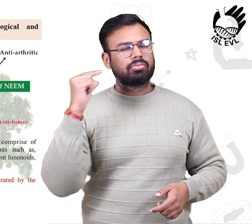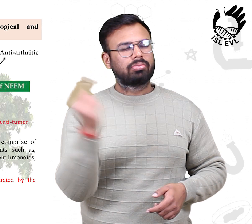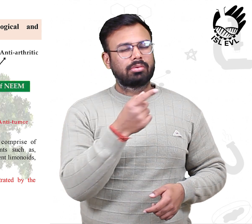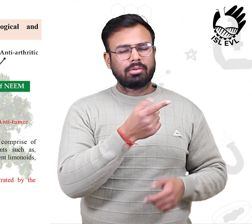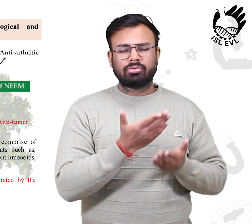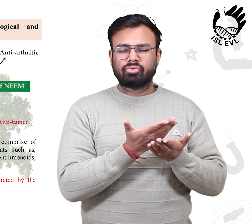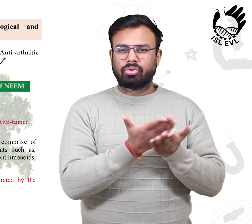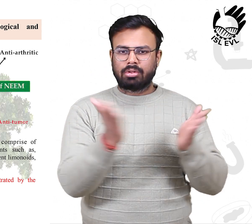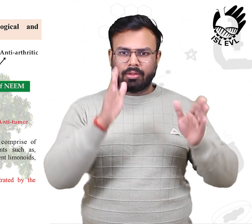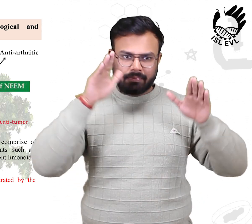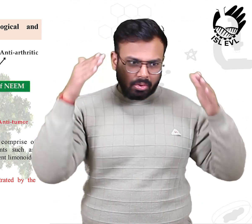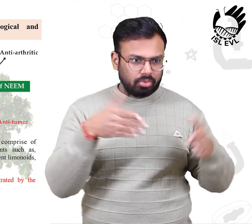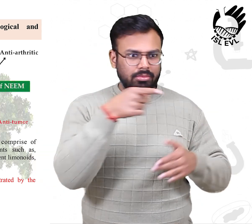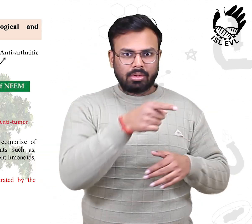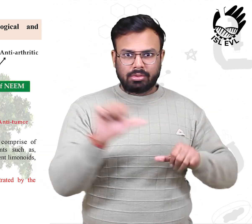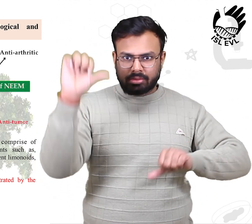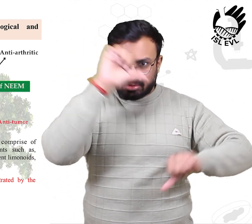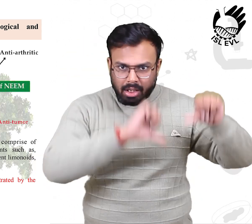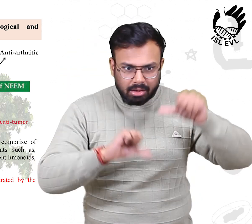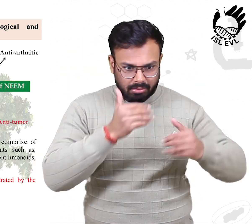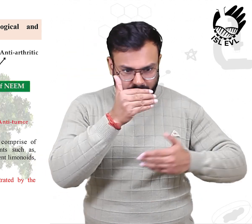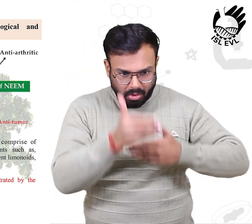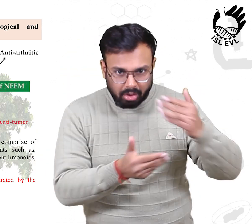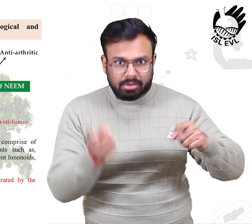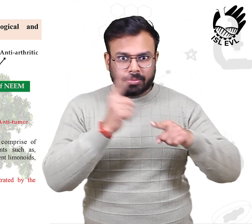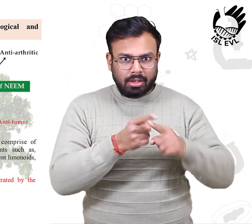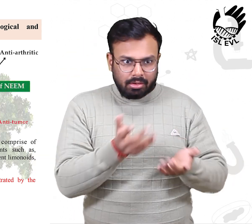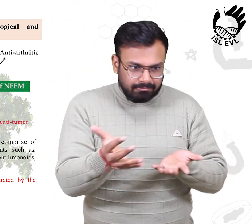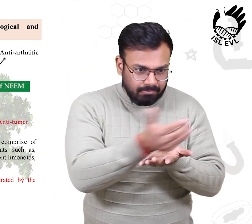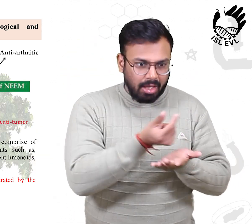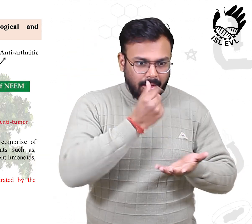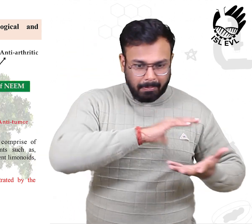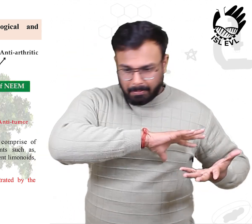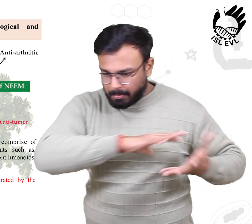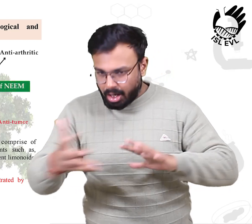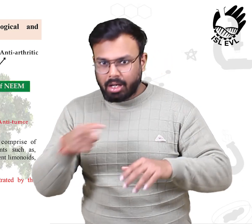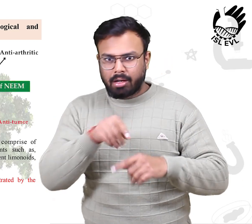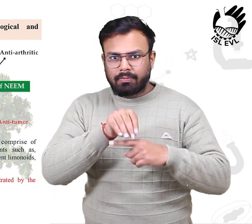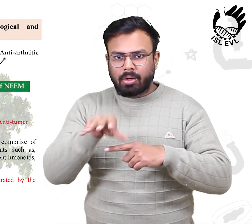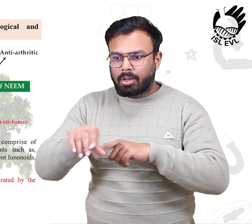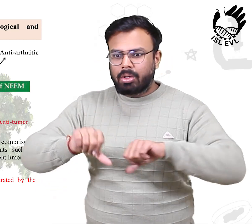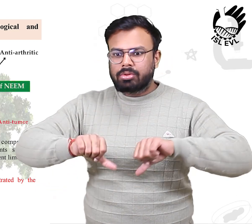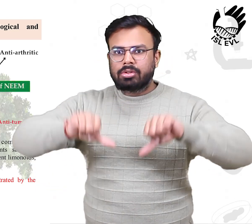This tree has a wide spectrum of biological and pharmacological